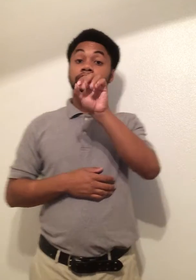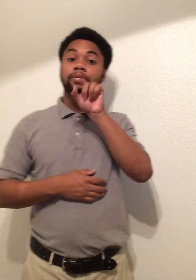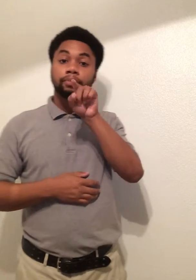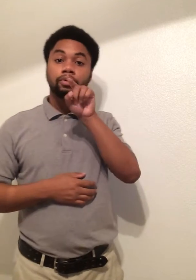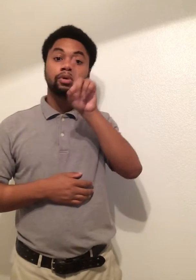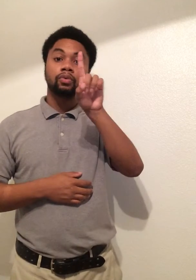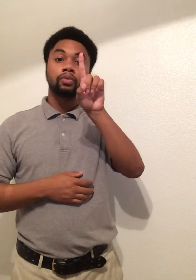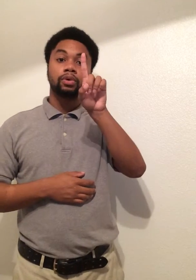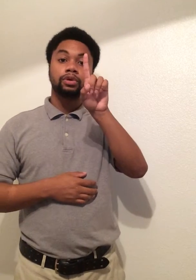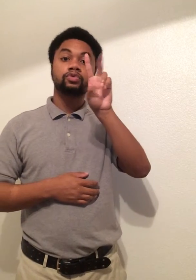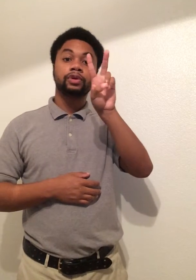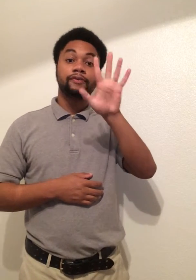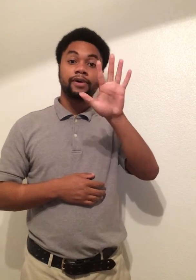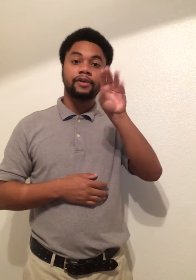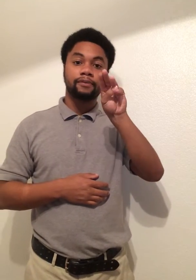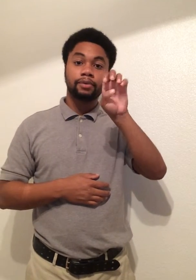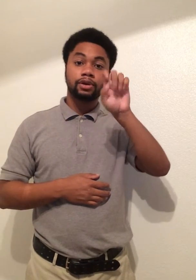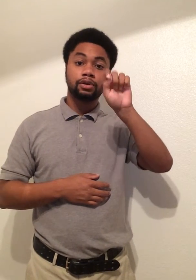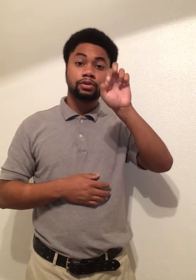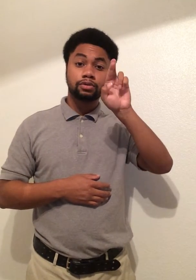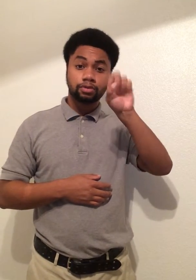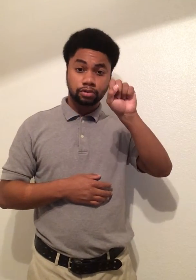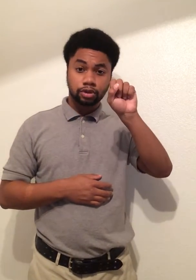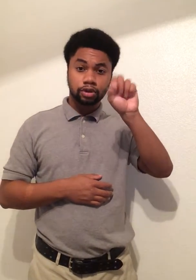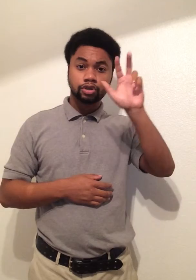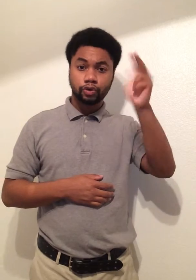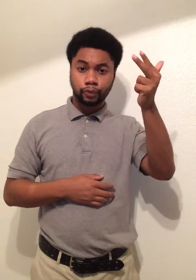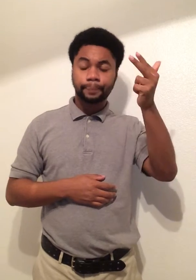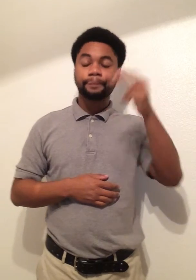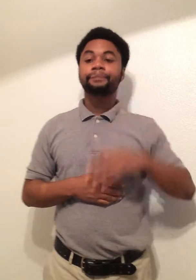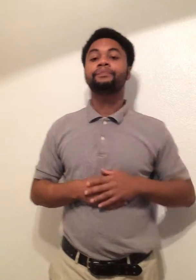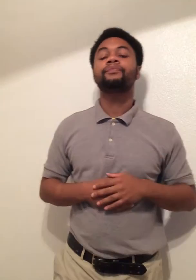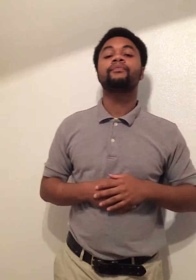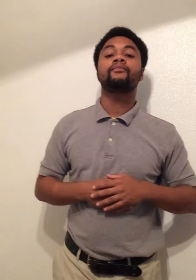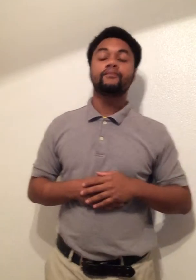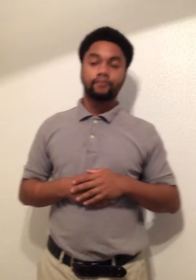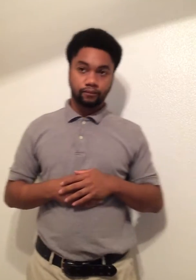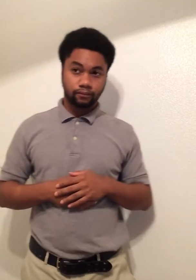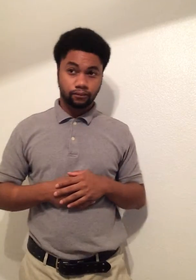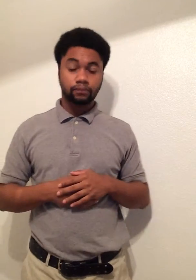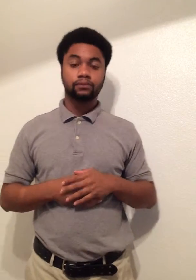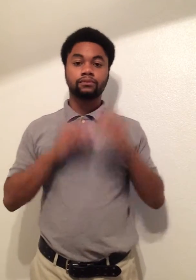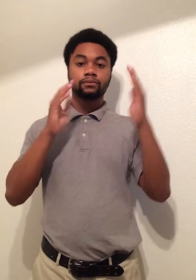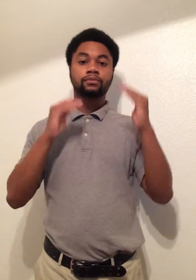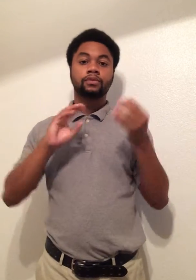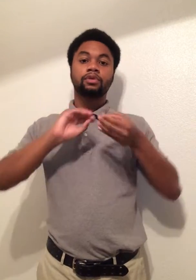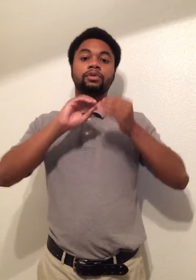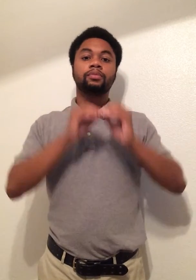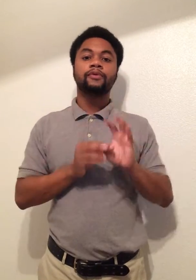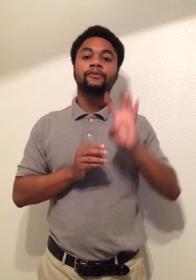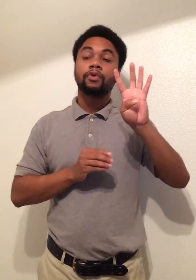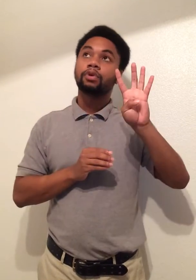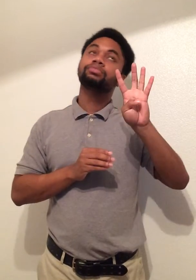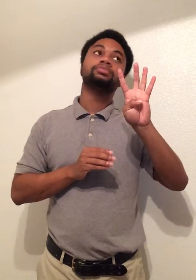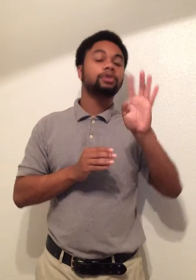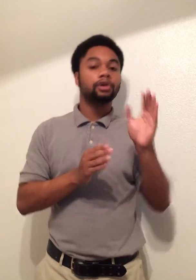0.125 meters cubed. Number 4. We get to number 4, and some of you again forgot how